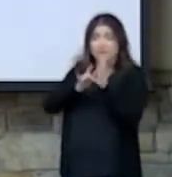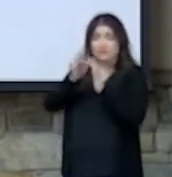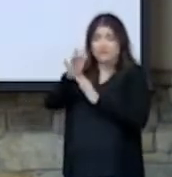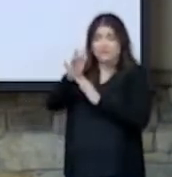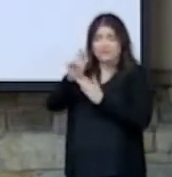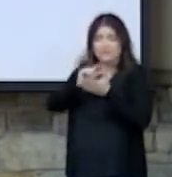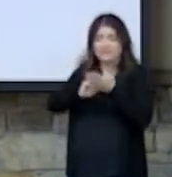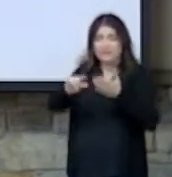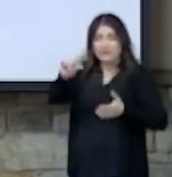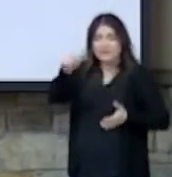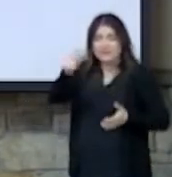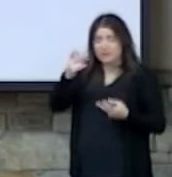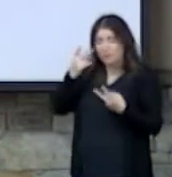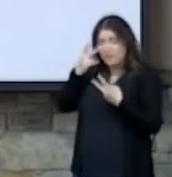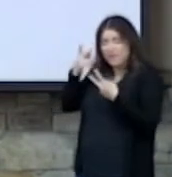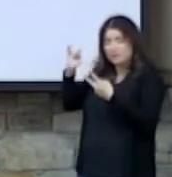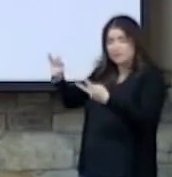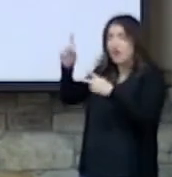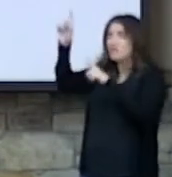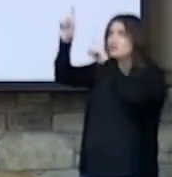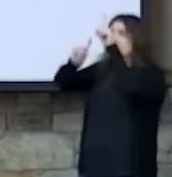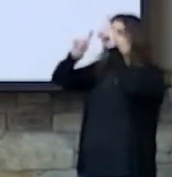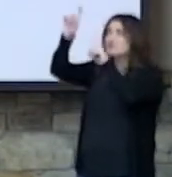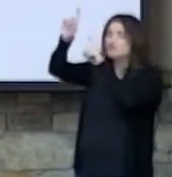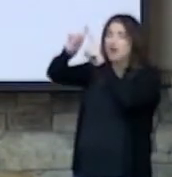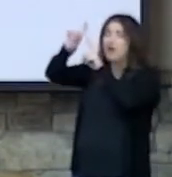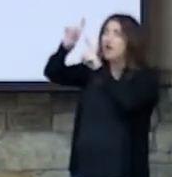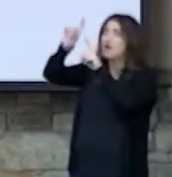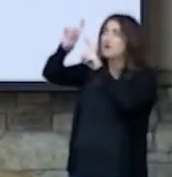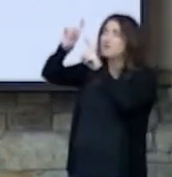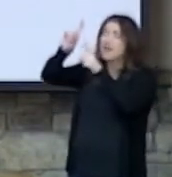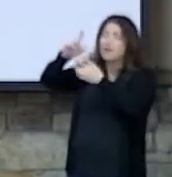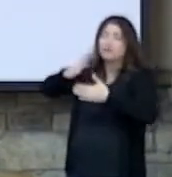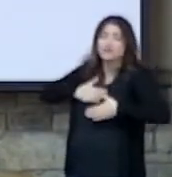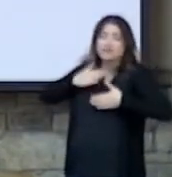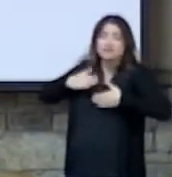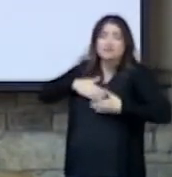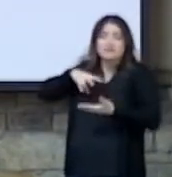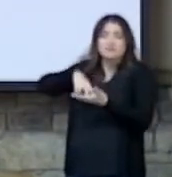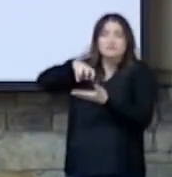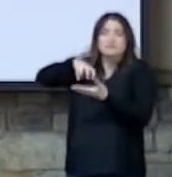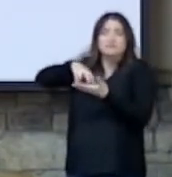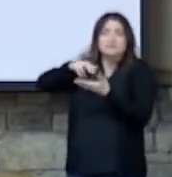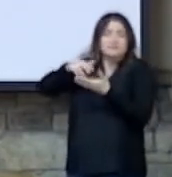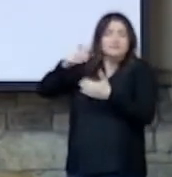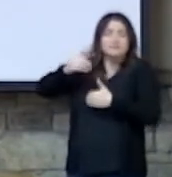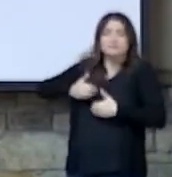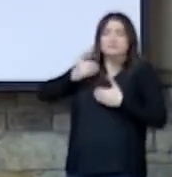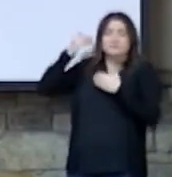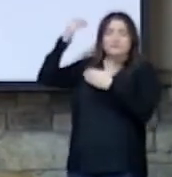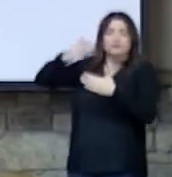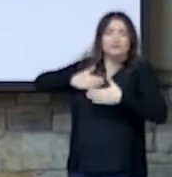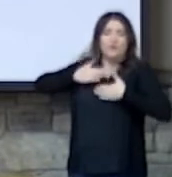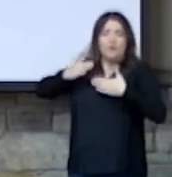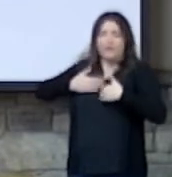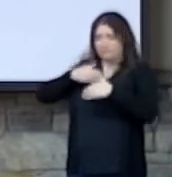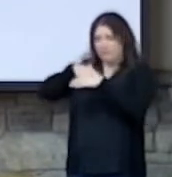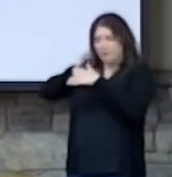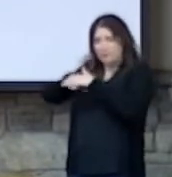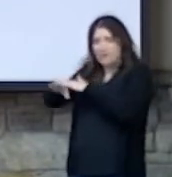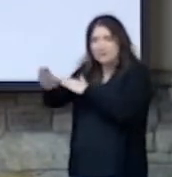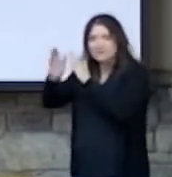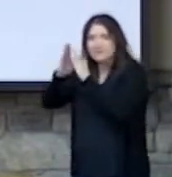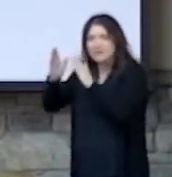10. When they saw the star, they rejoiced exceedingly with great joy. And going into the house, they saw